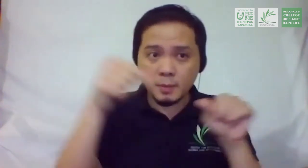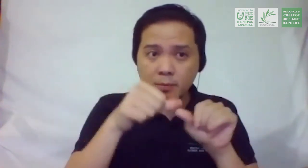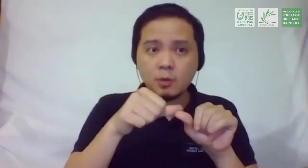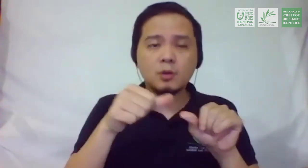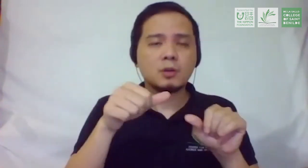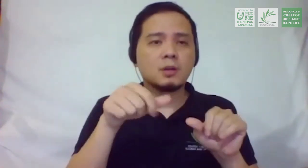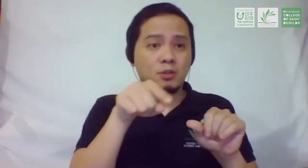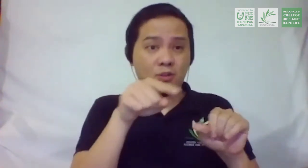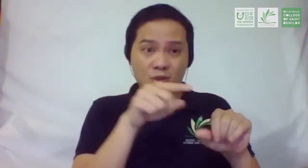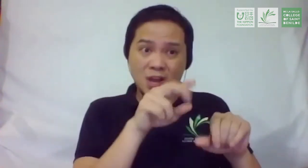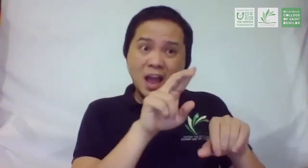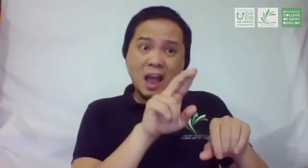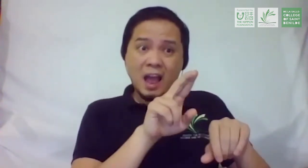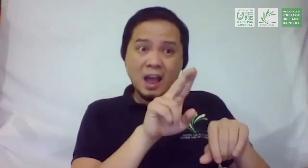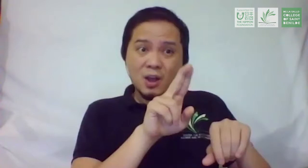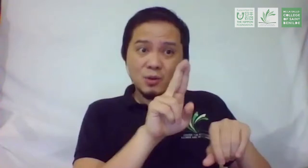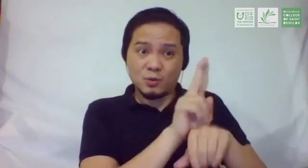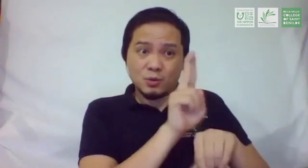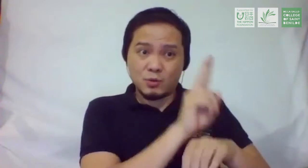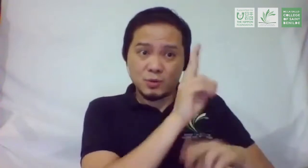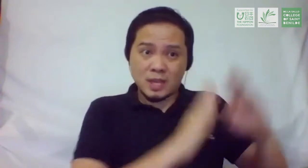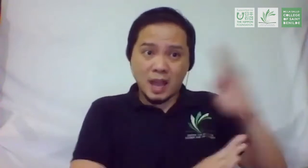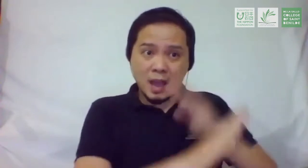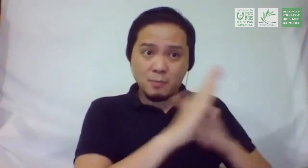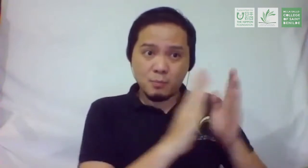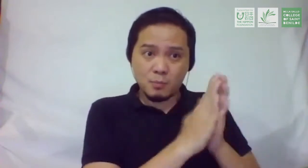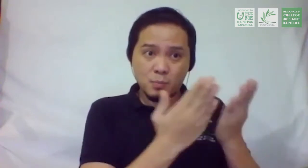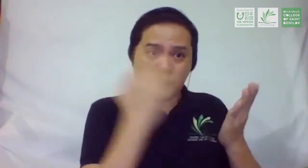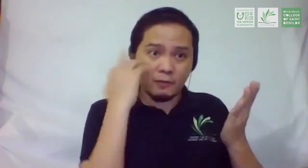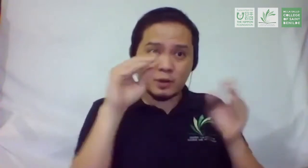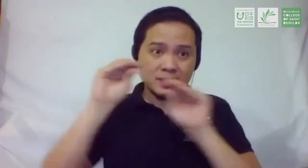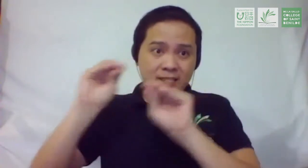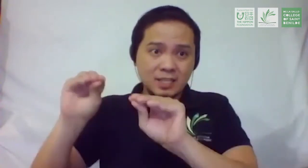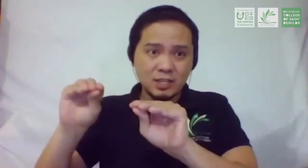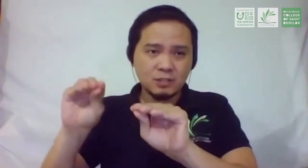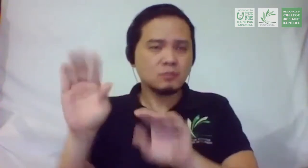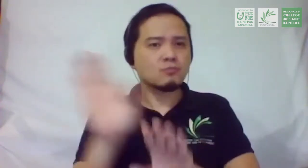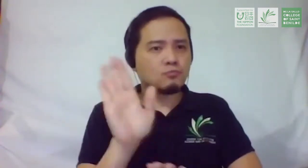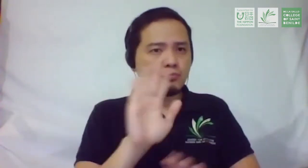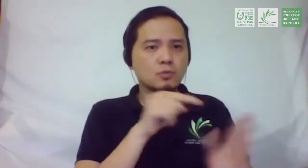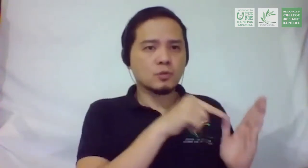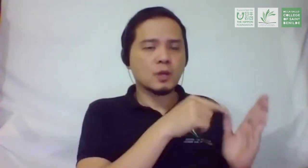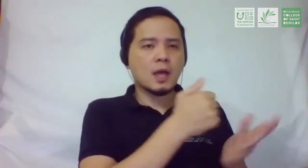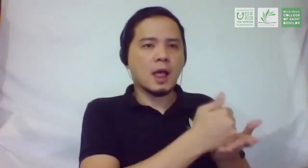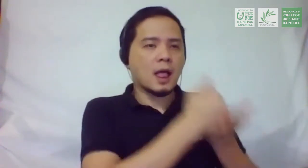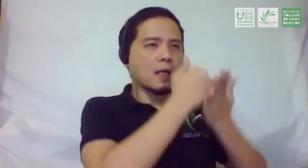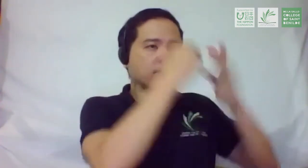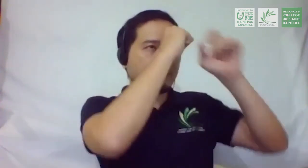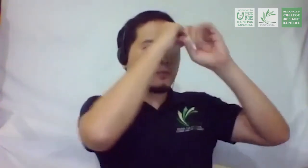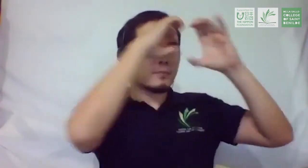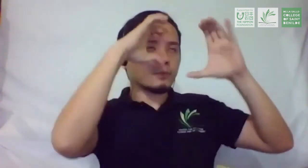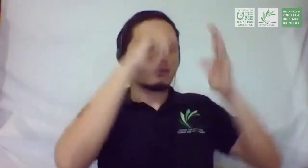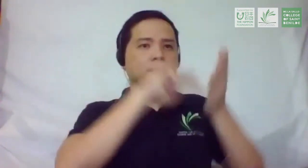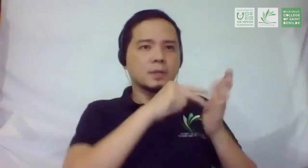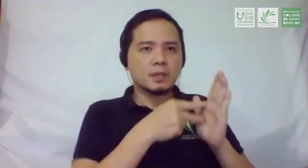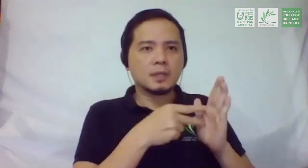You prepare separate materials based on the handbook for teaching.